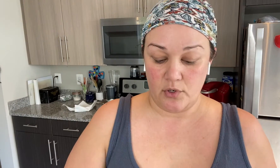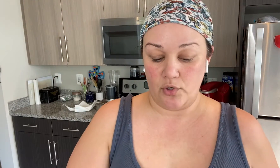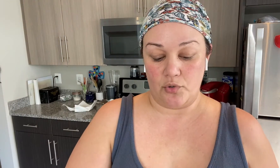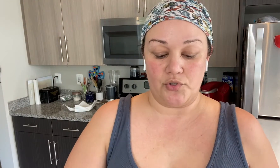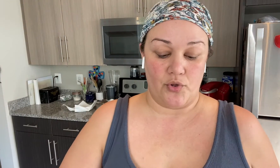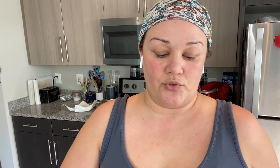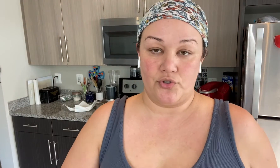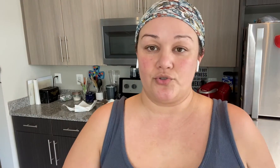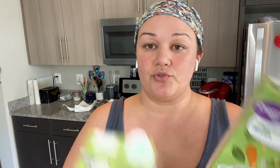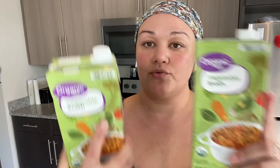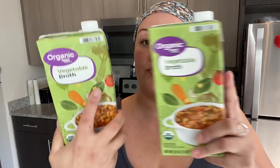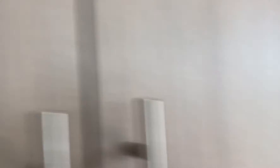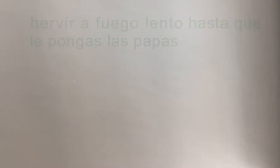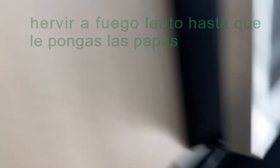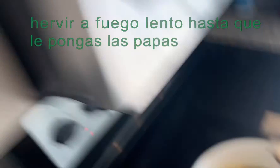Los dos.